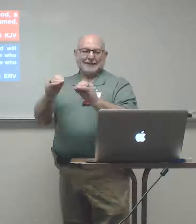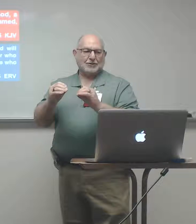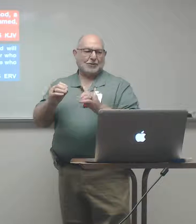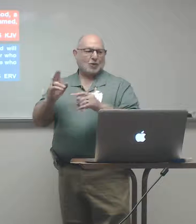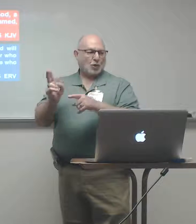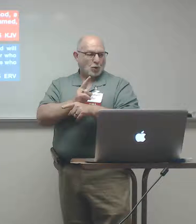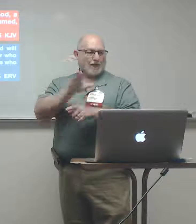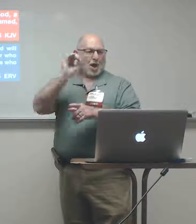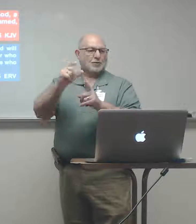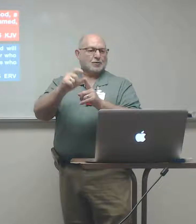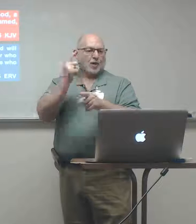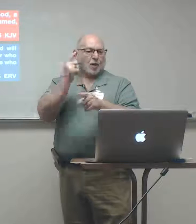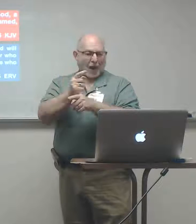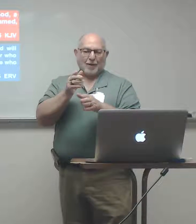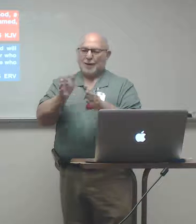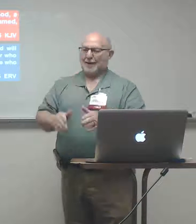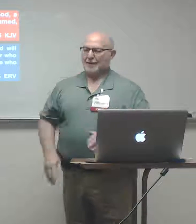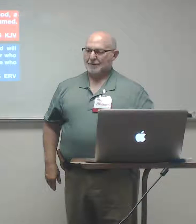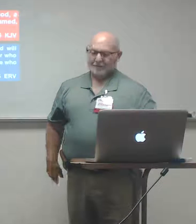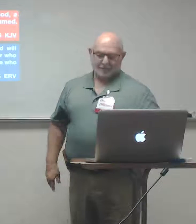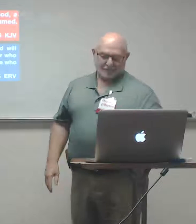teach using God's word the right way.